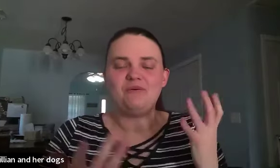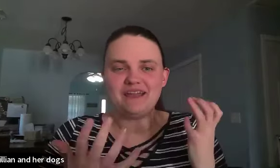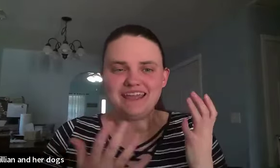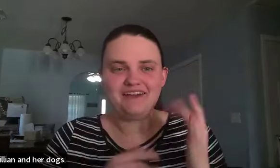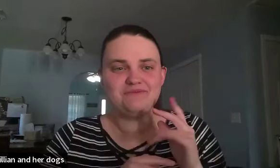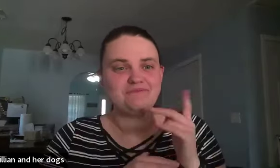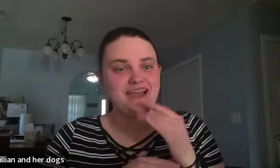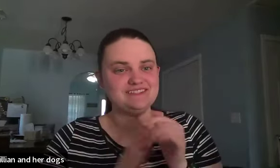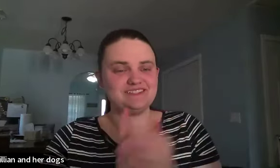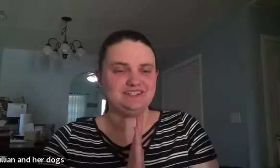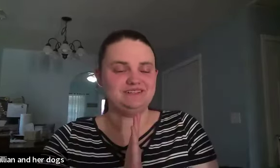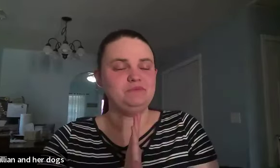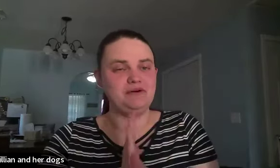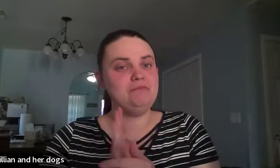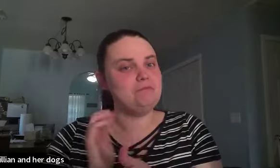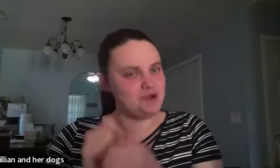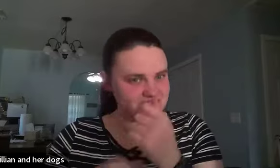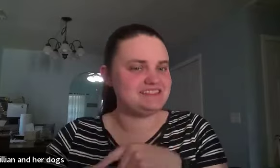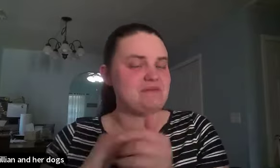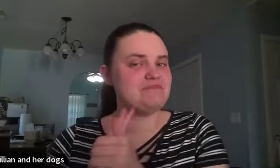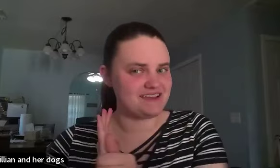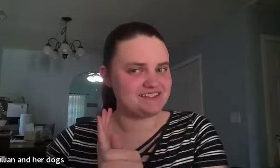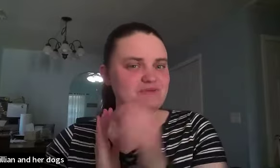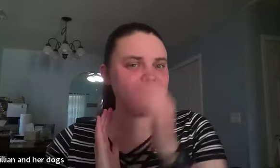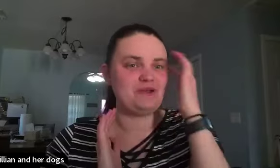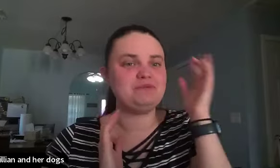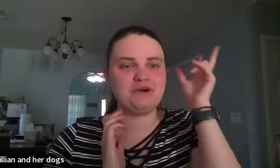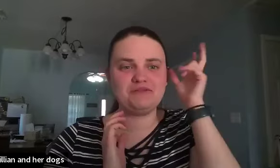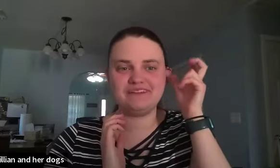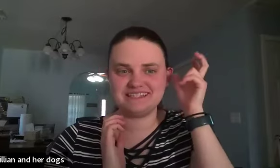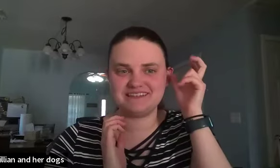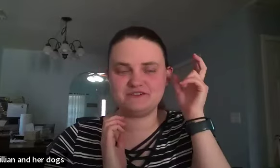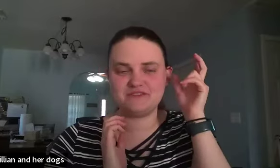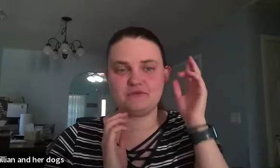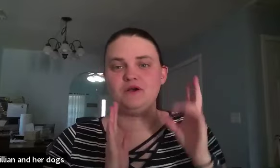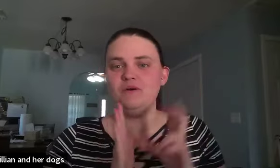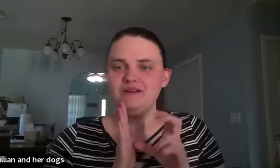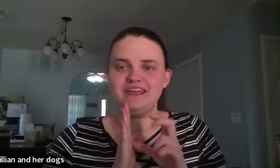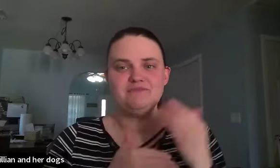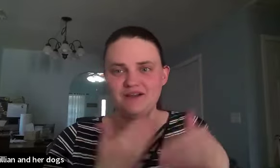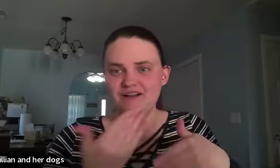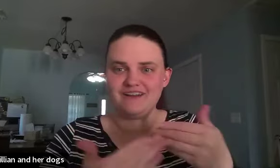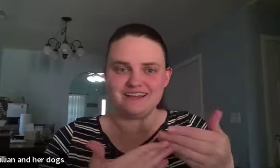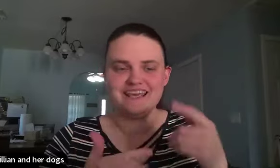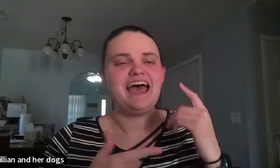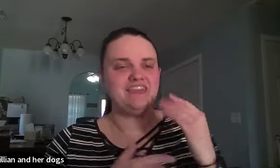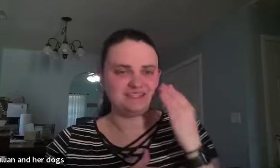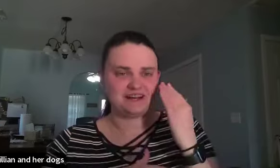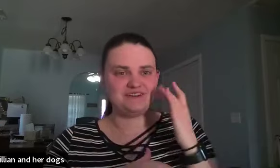We have mastered, well, most of the time, mastered where we will both listen for the recording in progress. And that's when I know